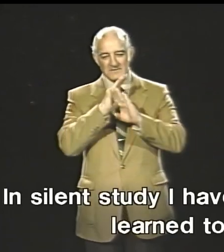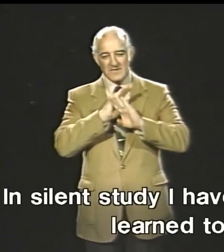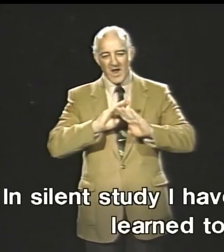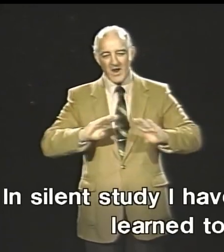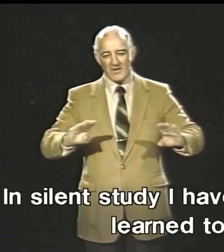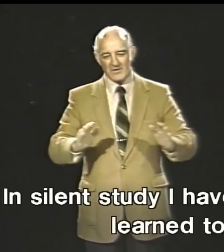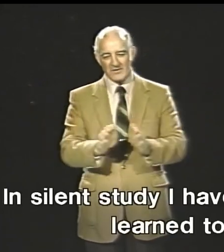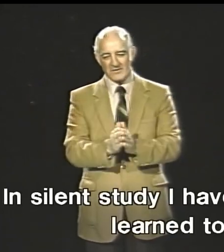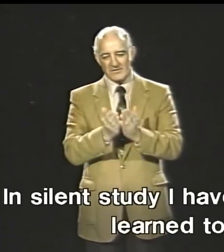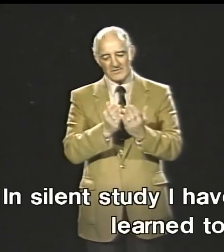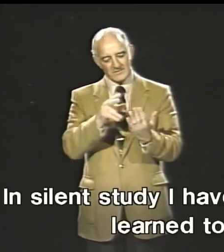In silent study,